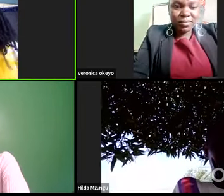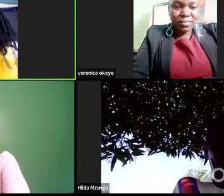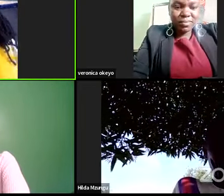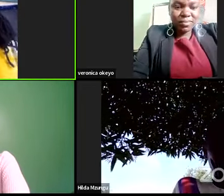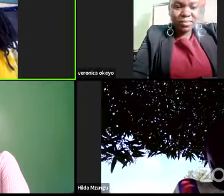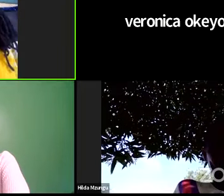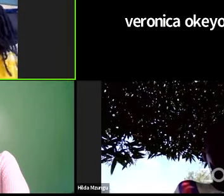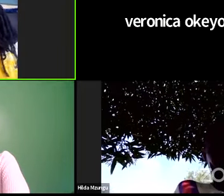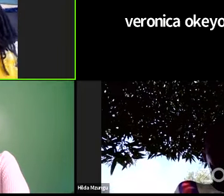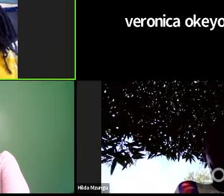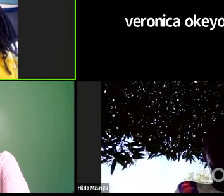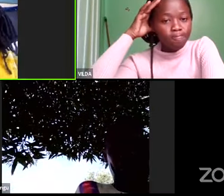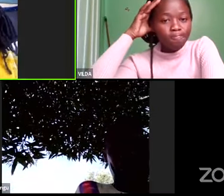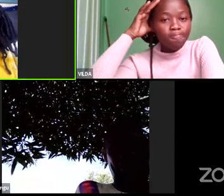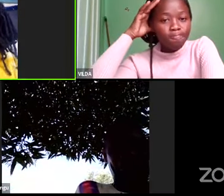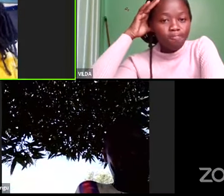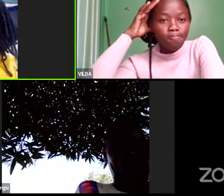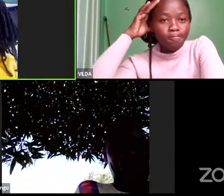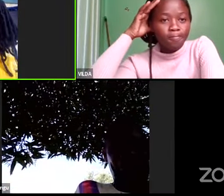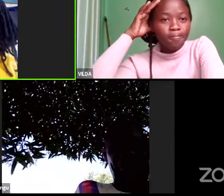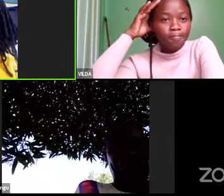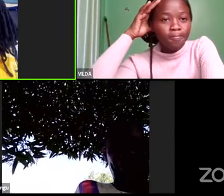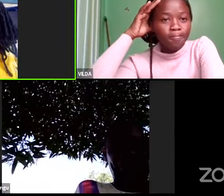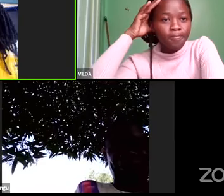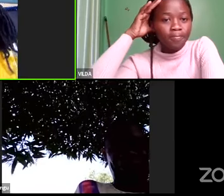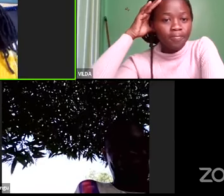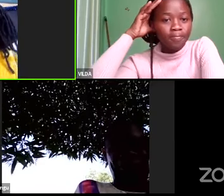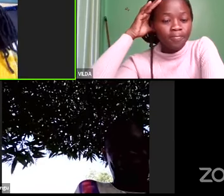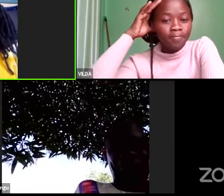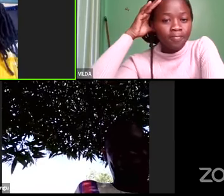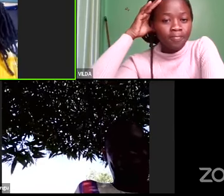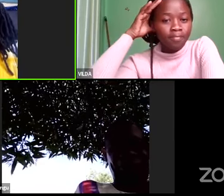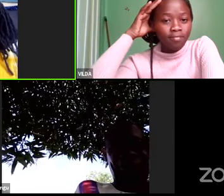I'm in Eldoret, and I'm working with